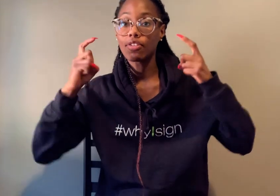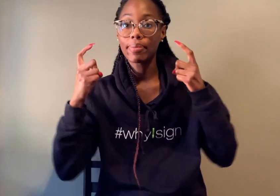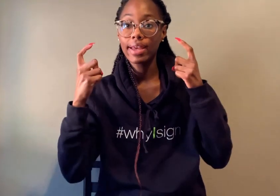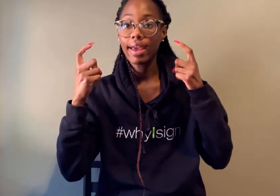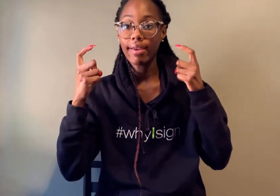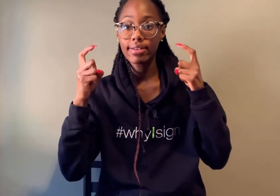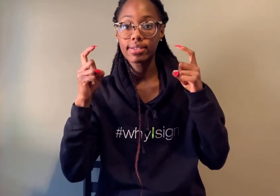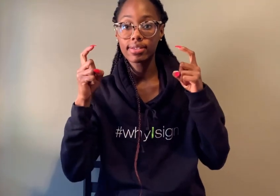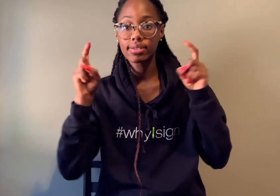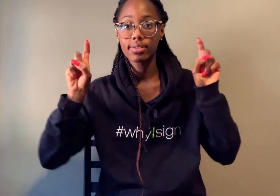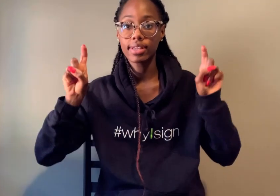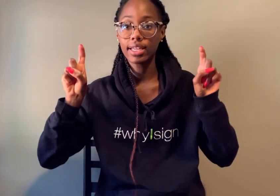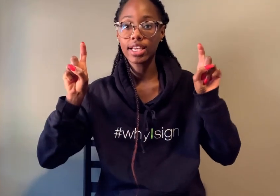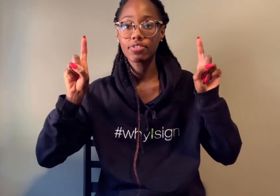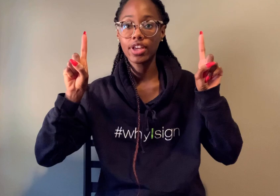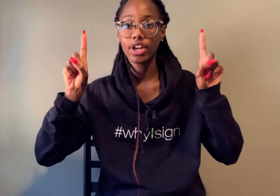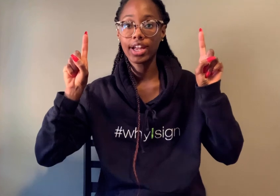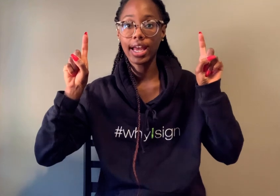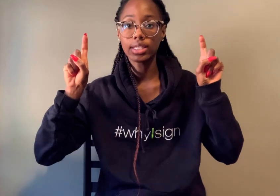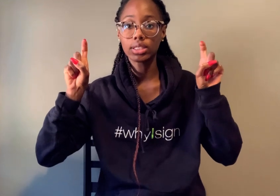alphabet, X, index finger kind of